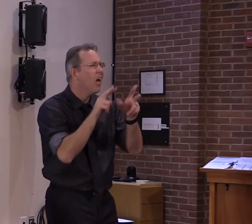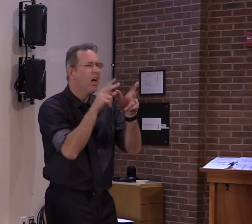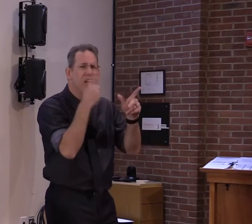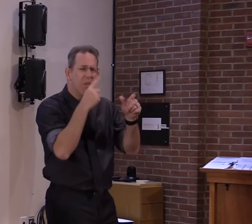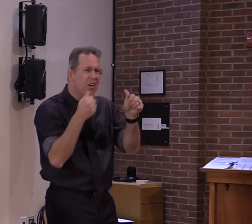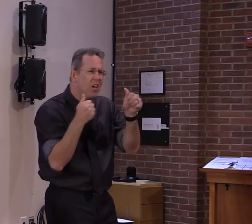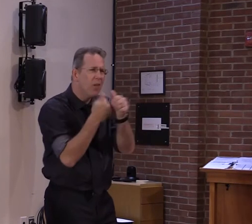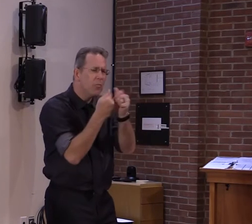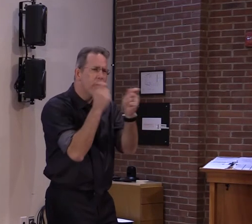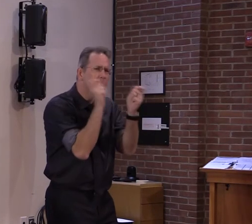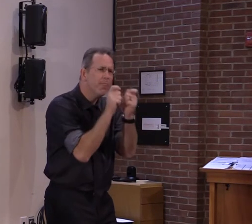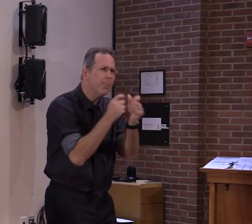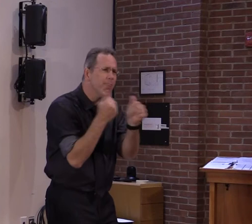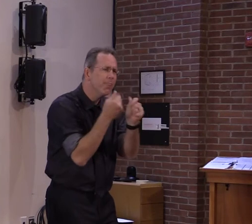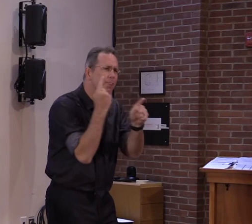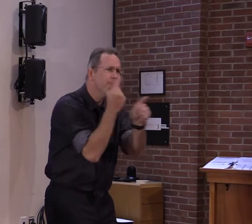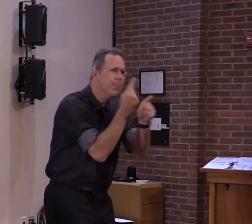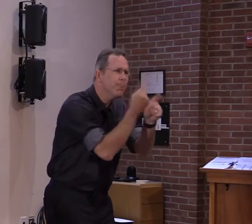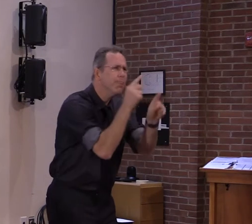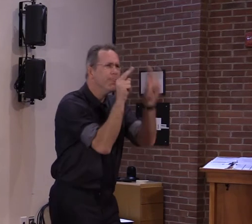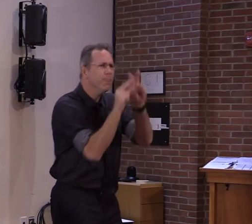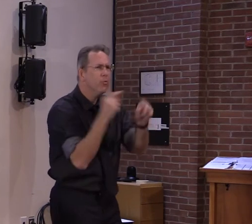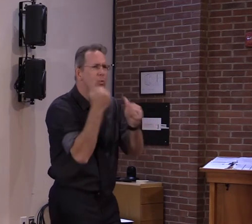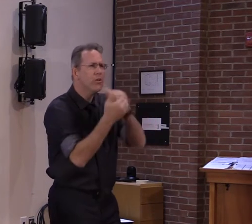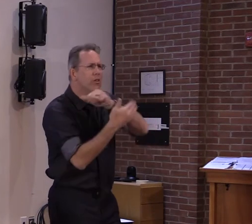timely and at the same time